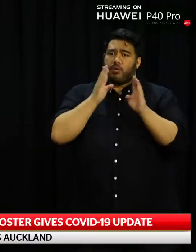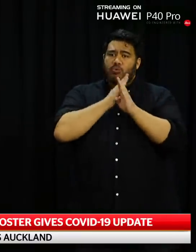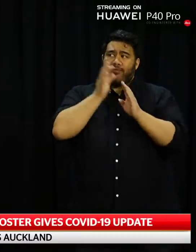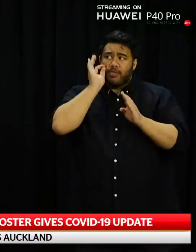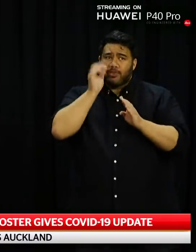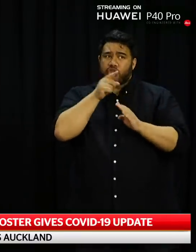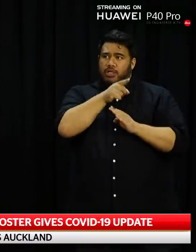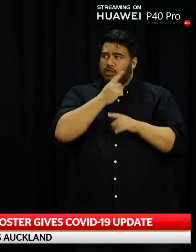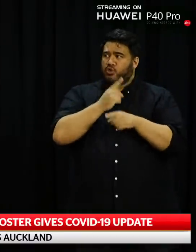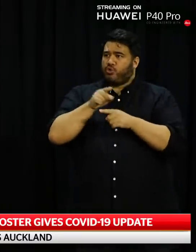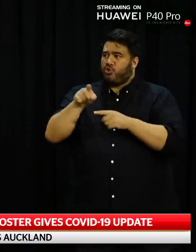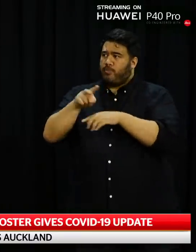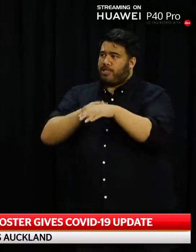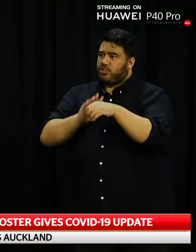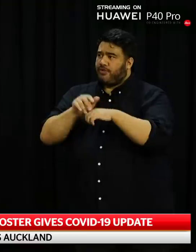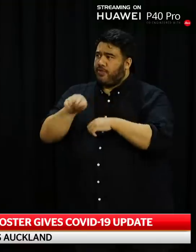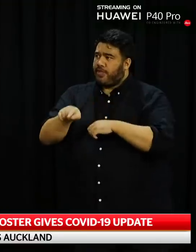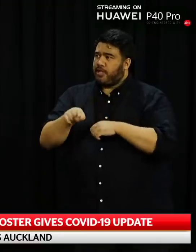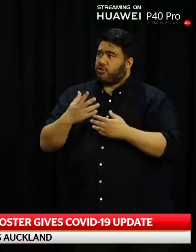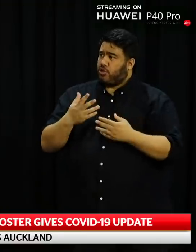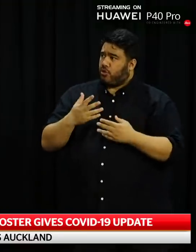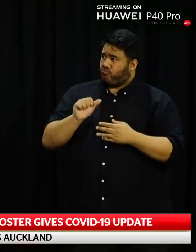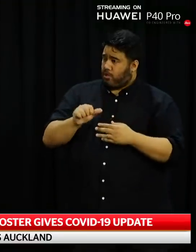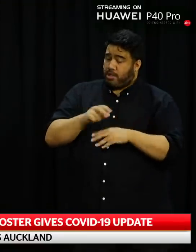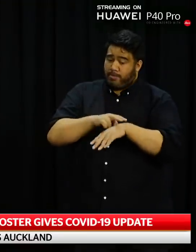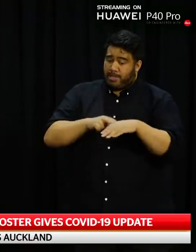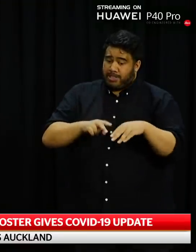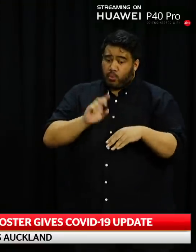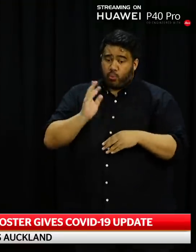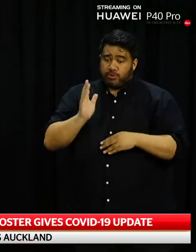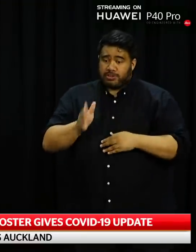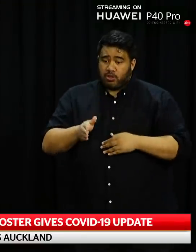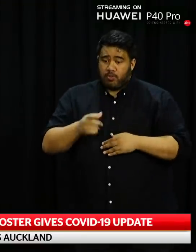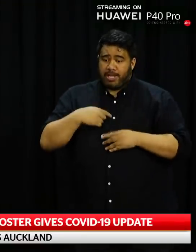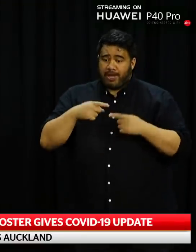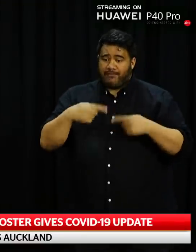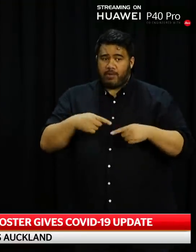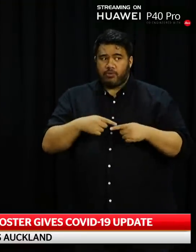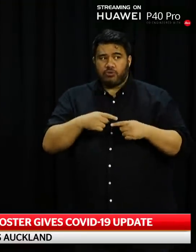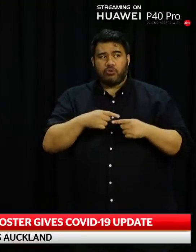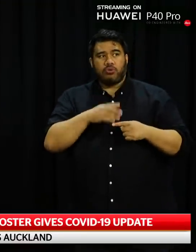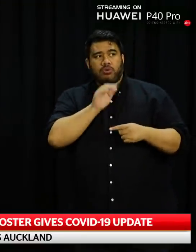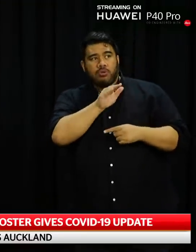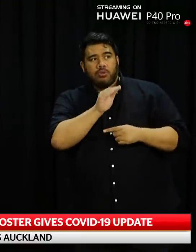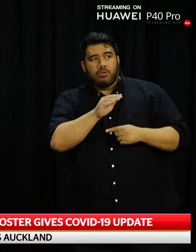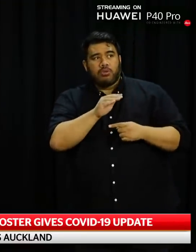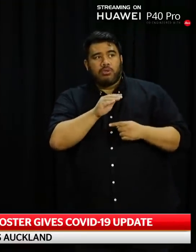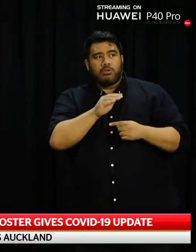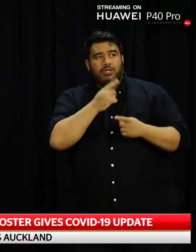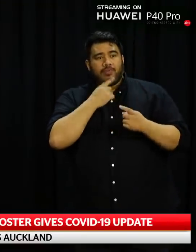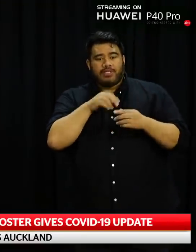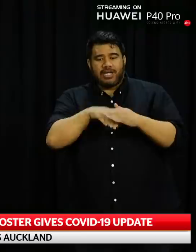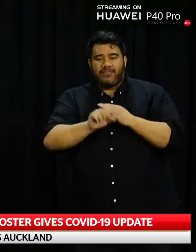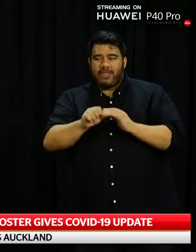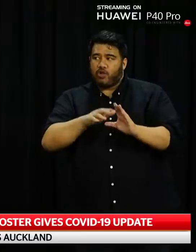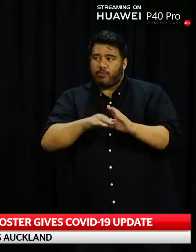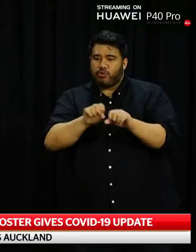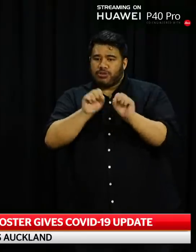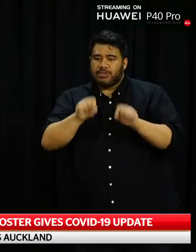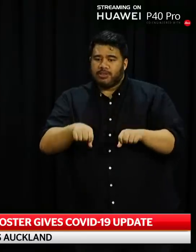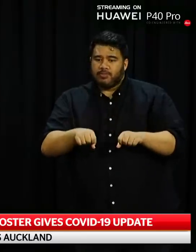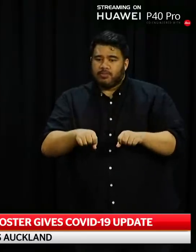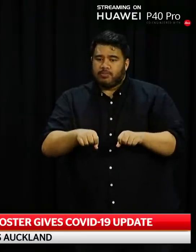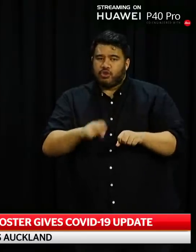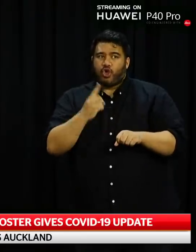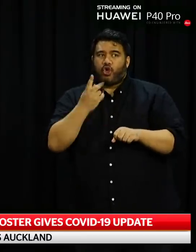with police about that. Will those officers on the ground still have that information available to them in NIA so that they can make use of it?